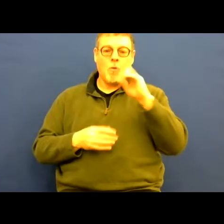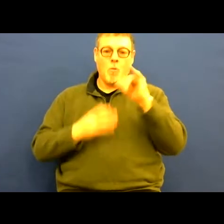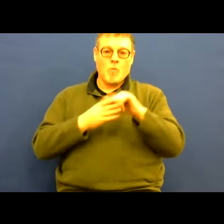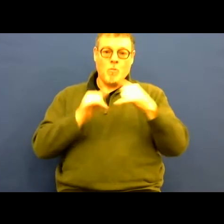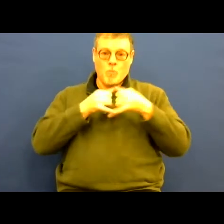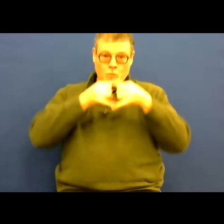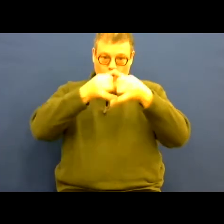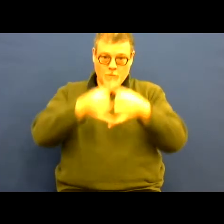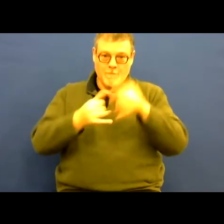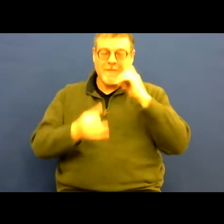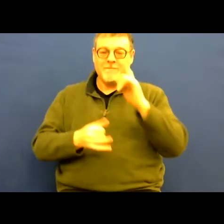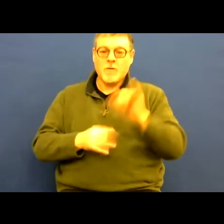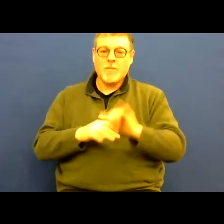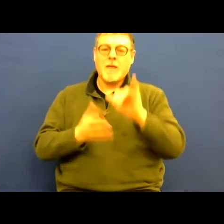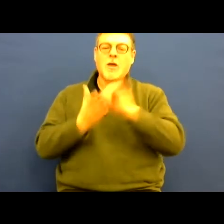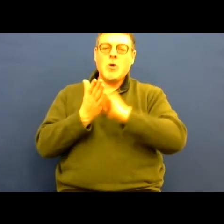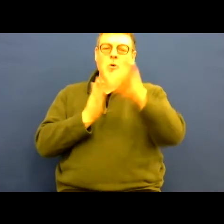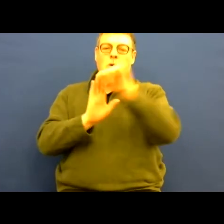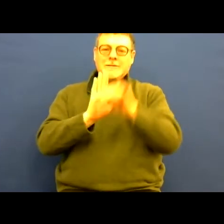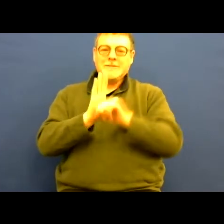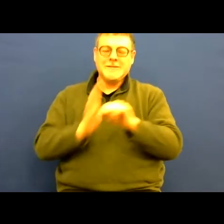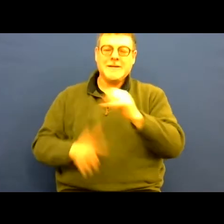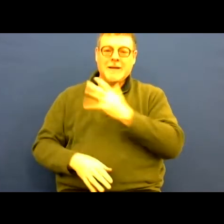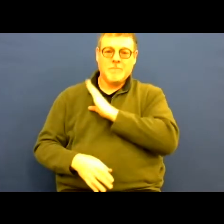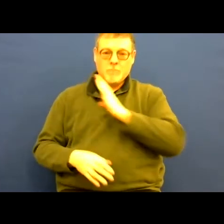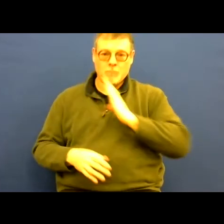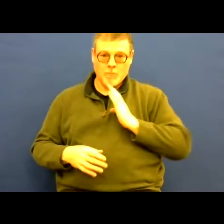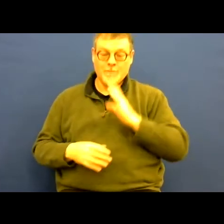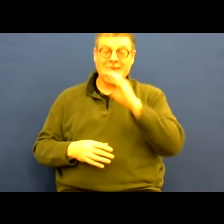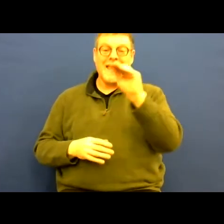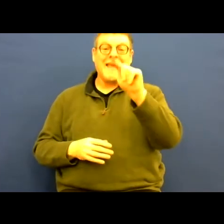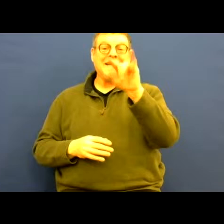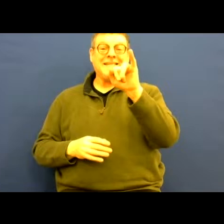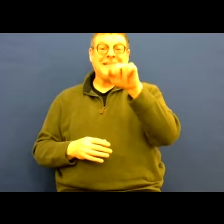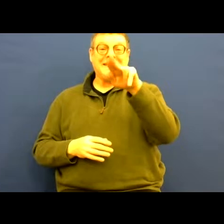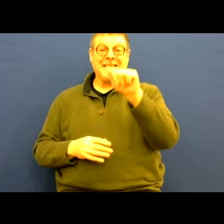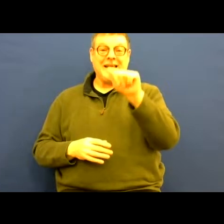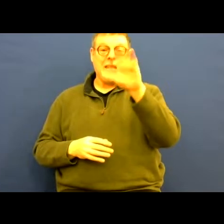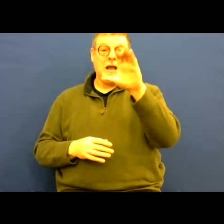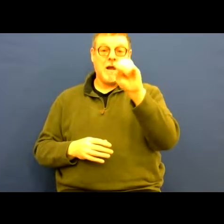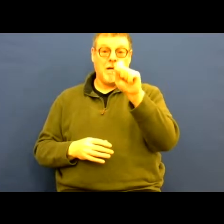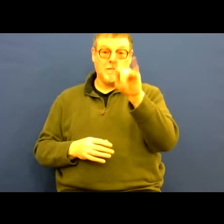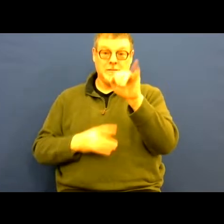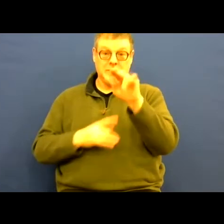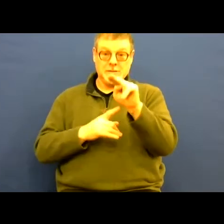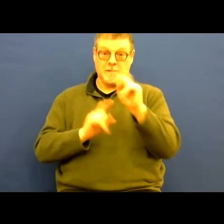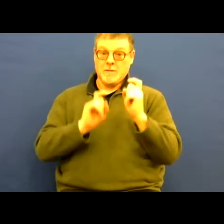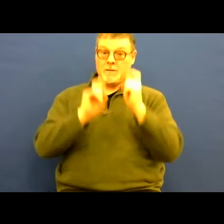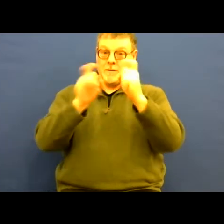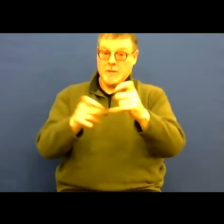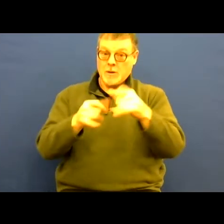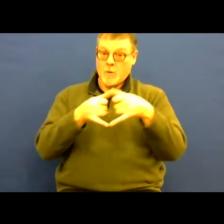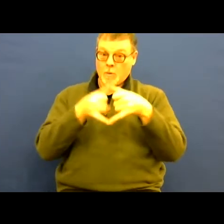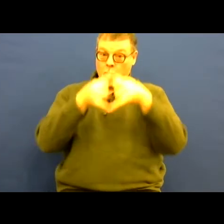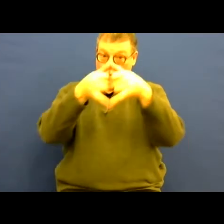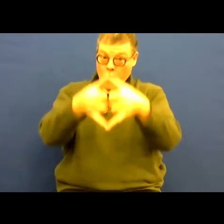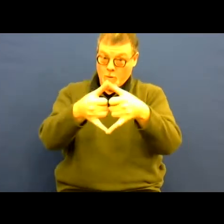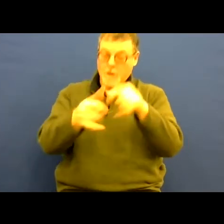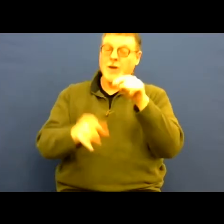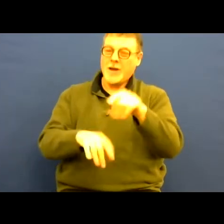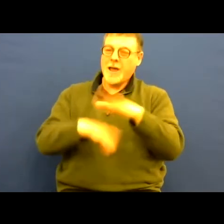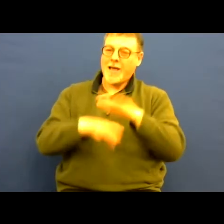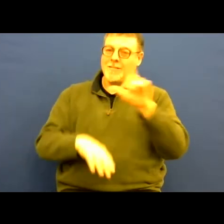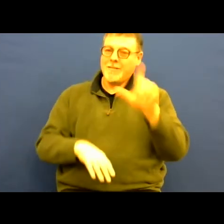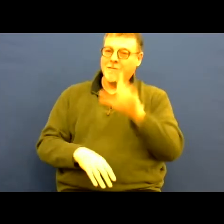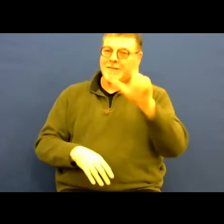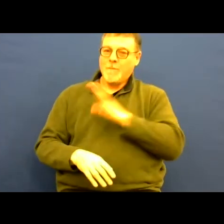Trustees Association of New York State. And Tina Thompson was awarded this award. She has been on the library